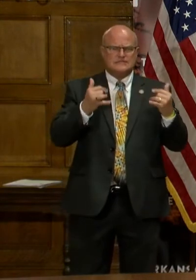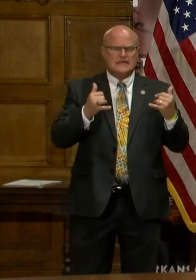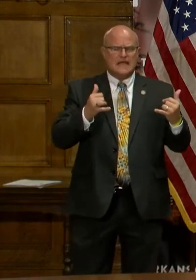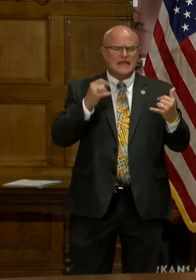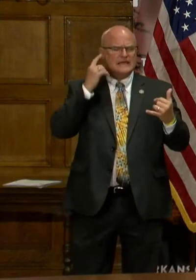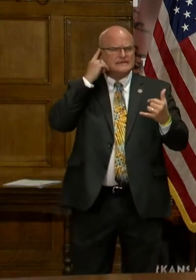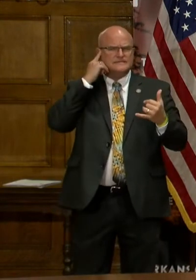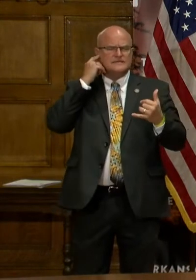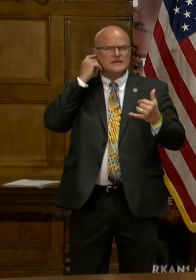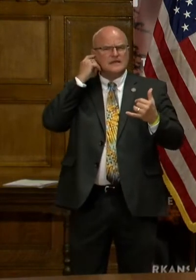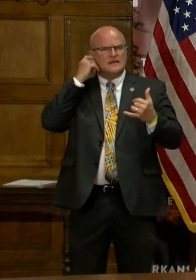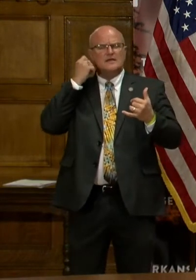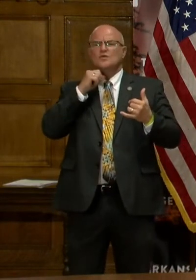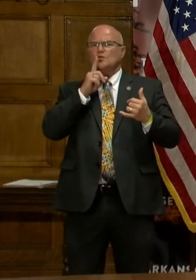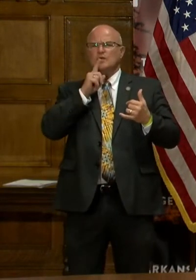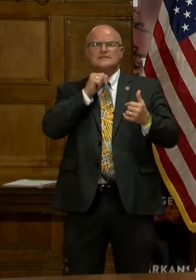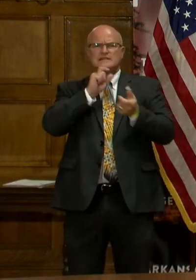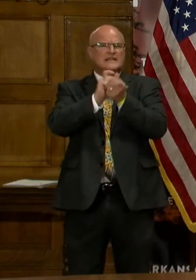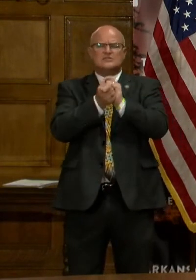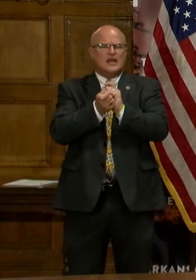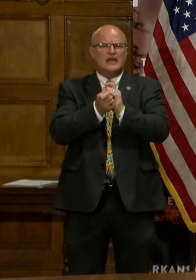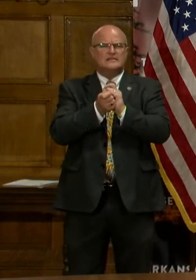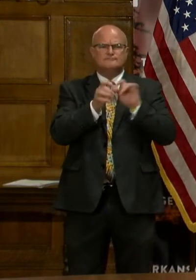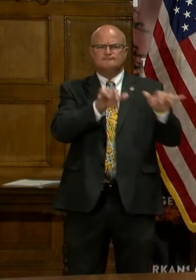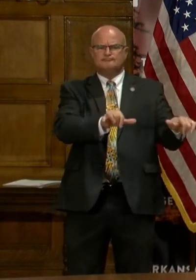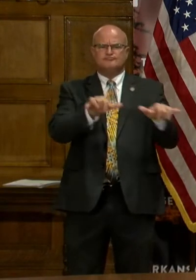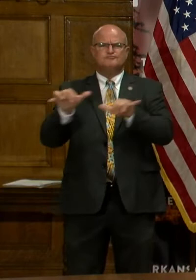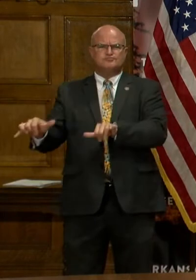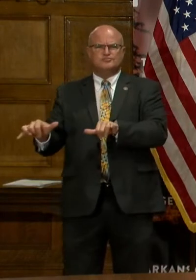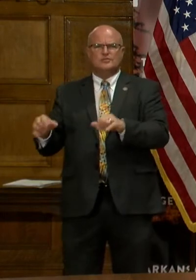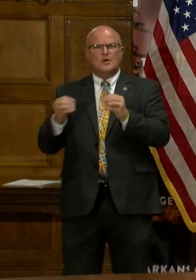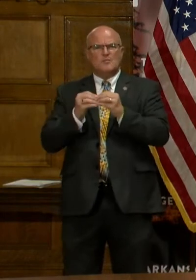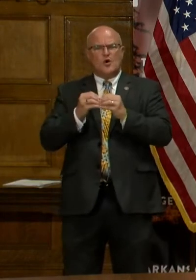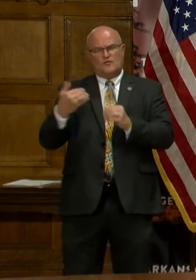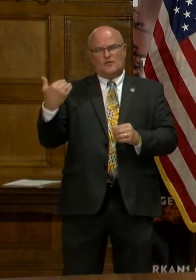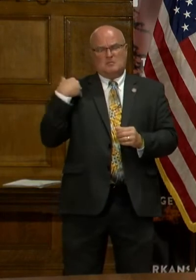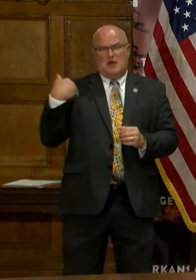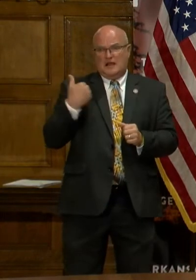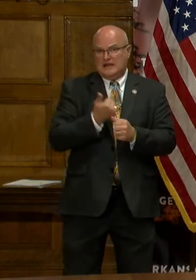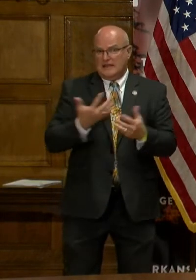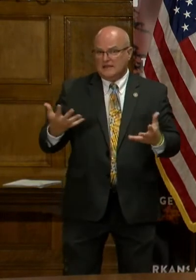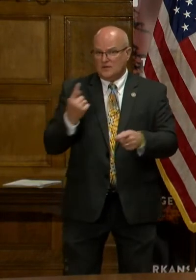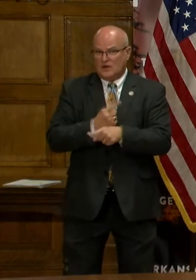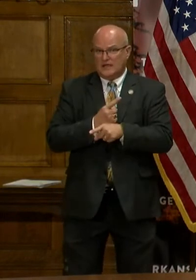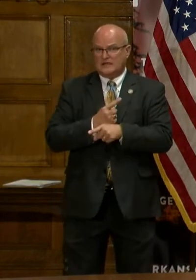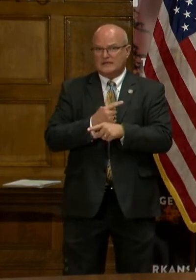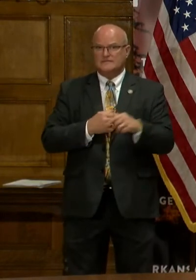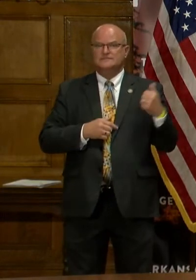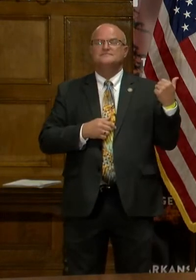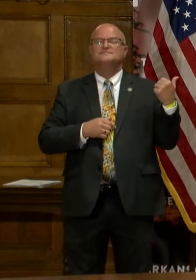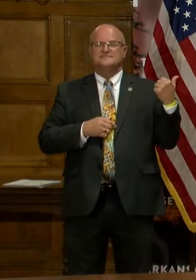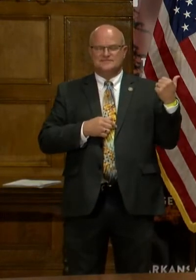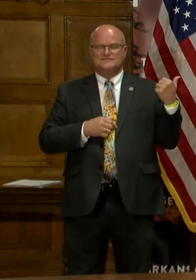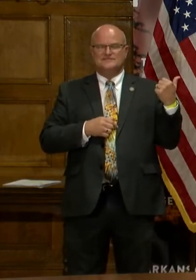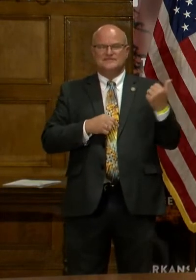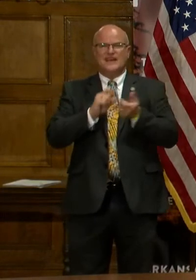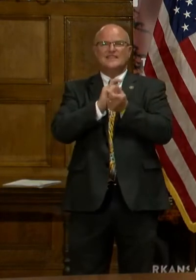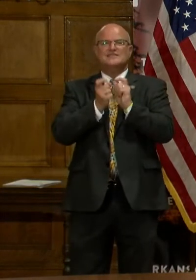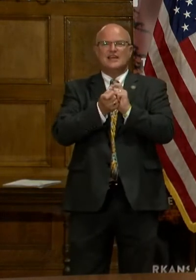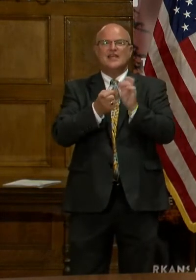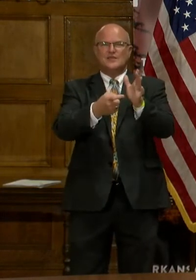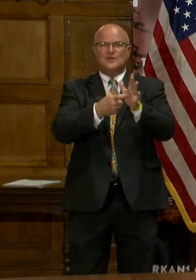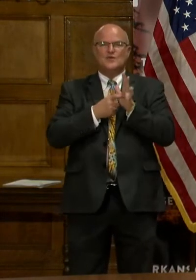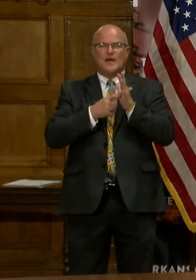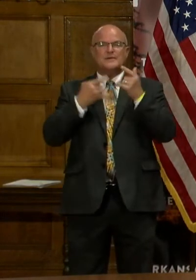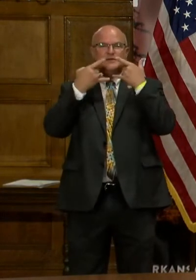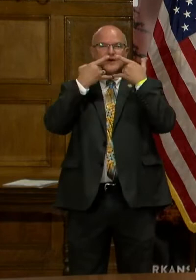today, really that's not a change. I presume that was to serve more as a reminder than anything else? The change is the